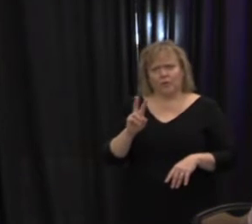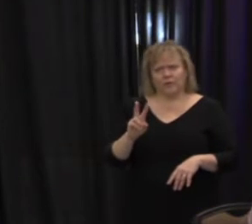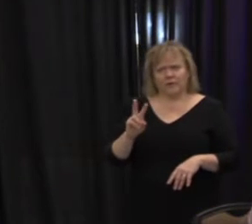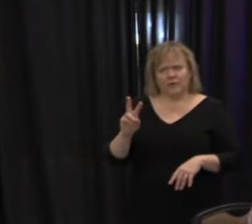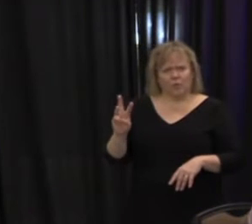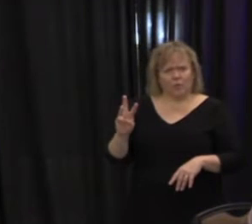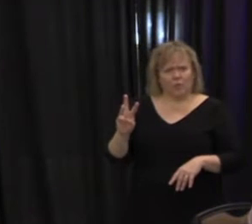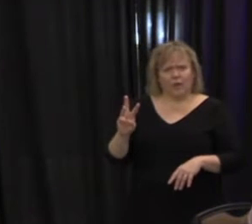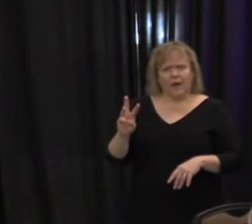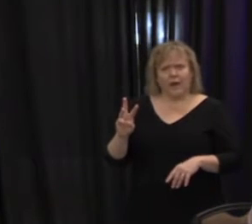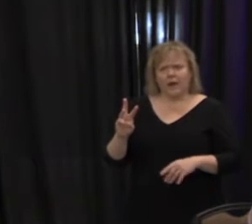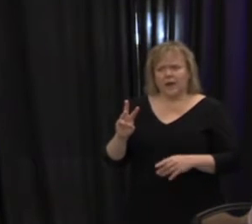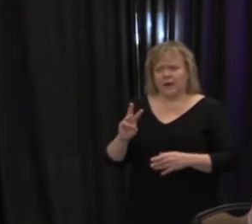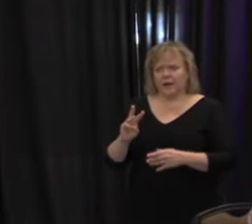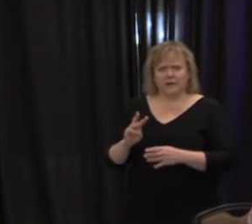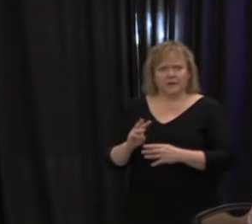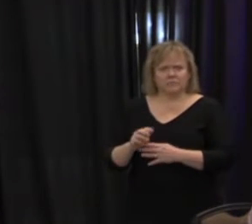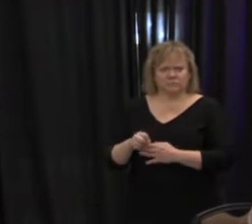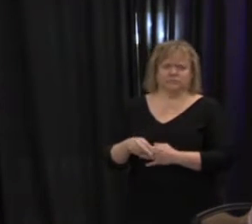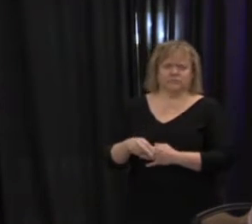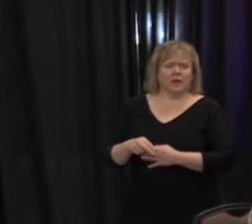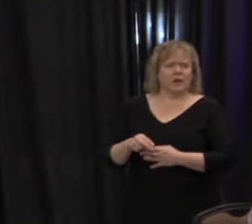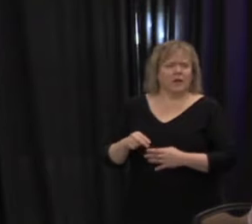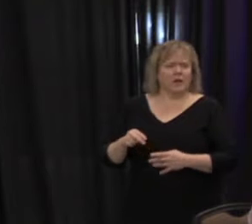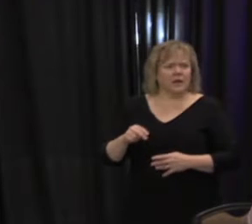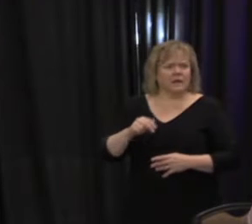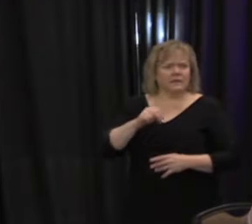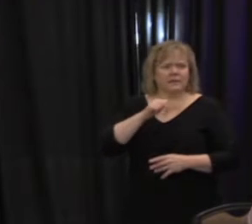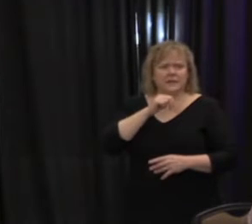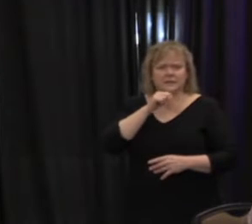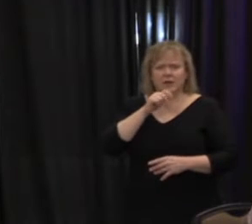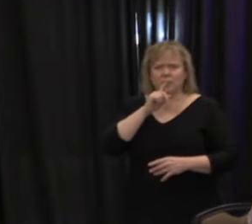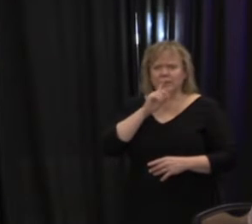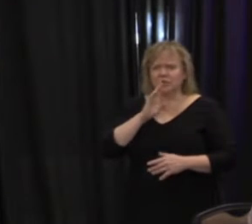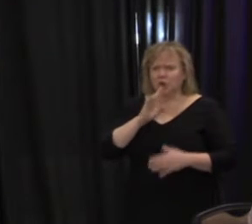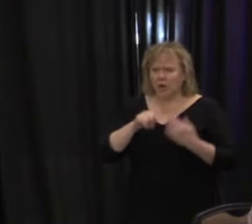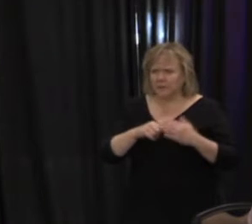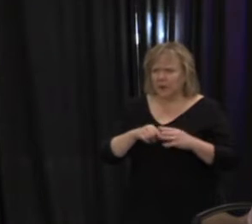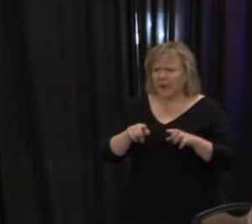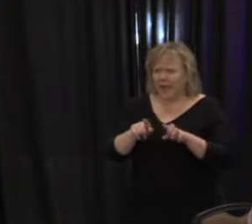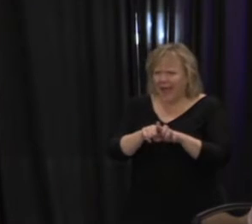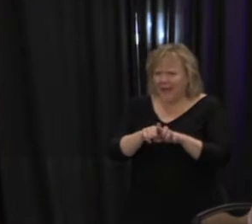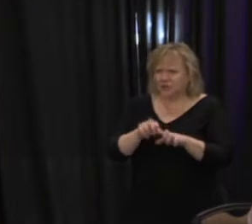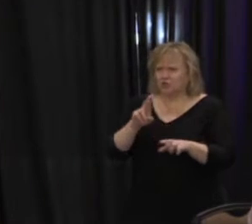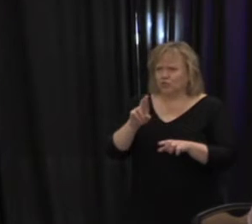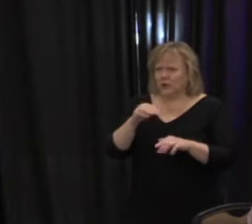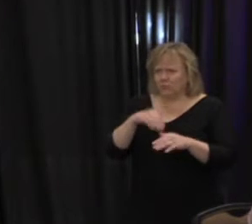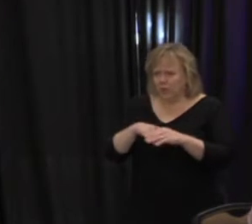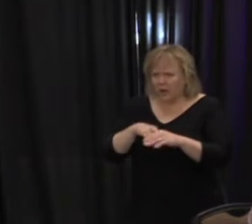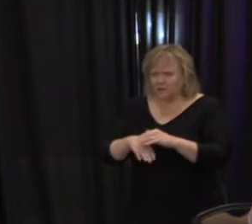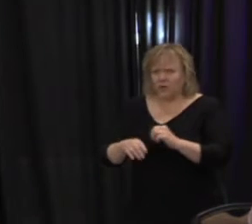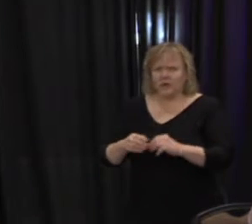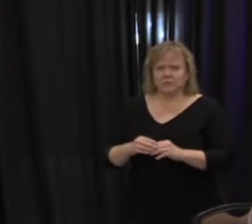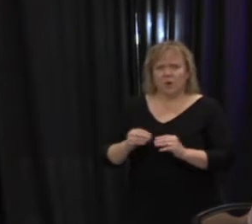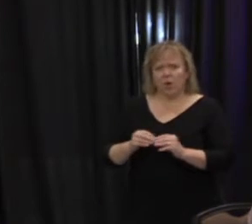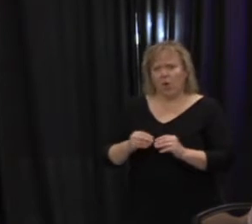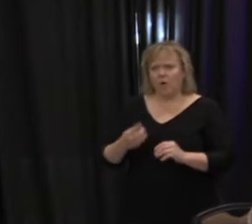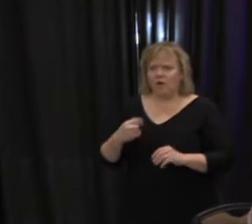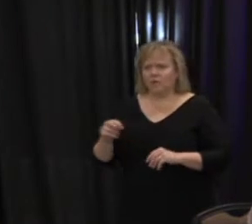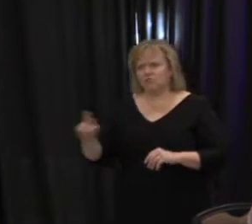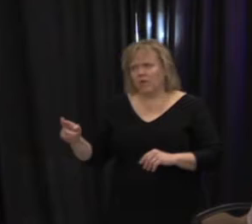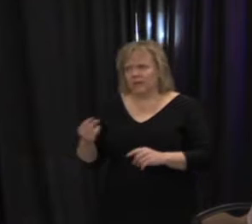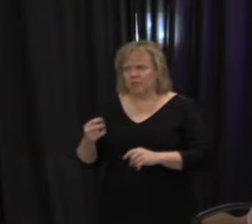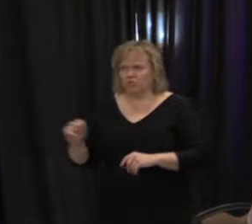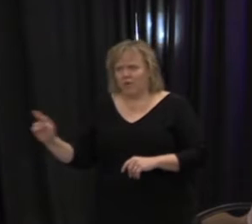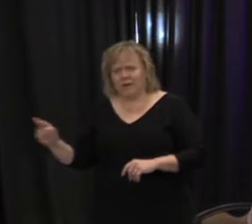is not talked about from a reproductive justice standpoint. It's kind of like the right, and not talking about